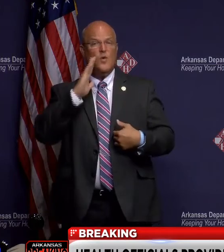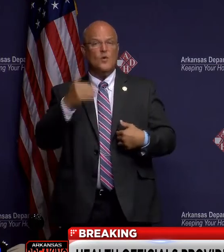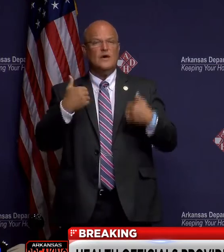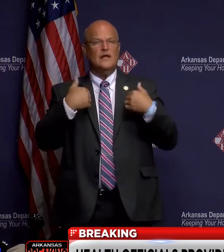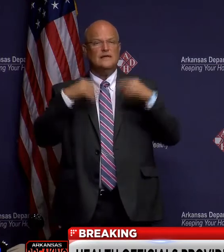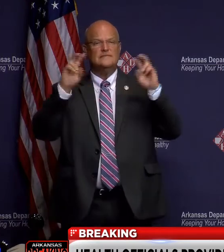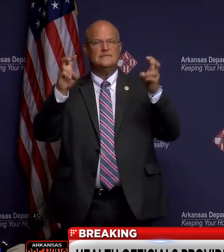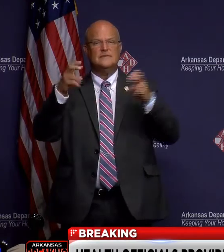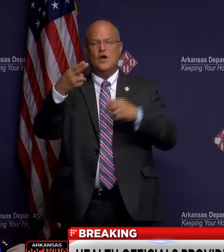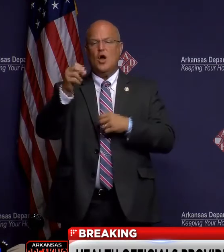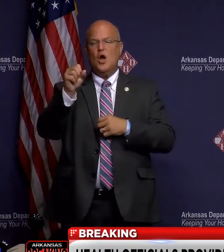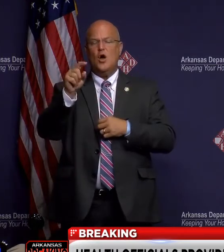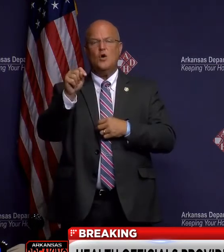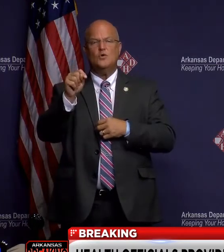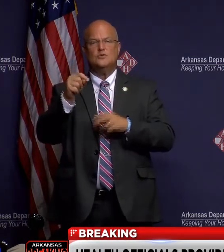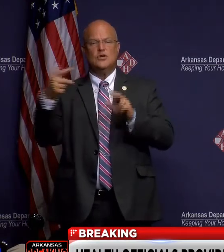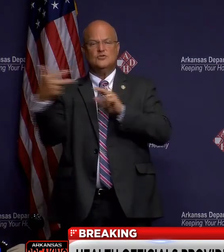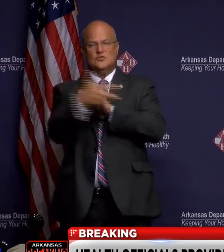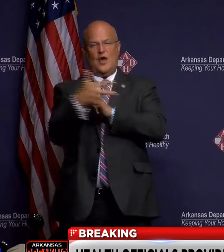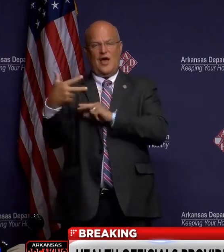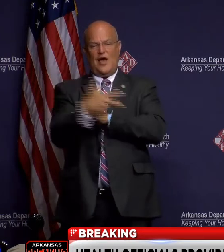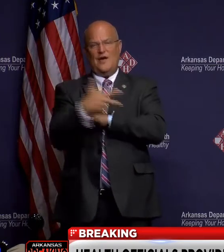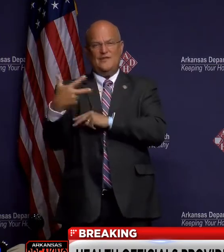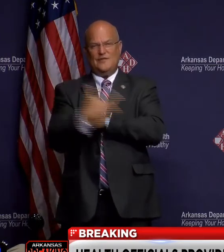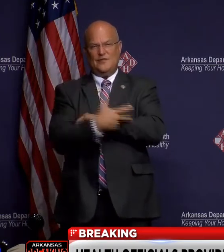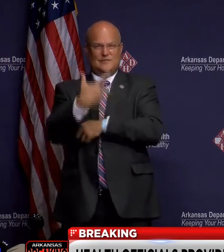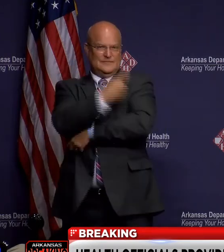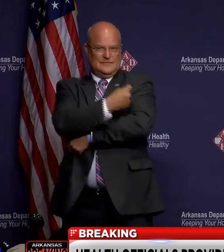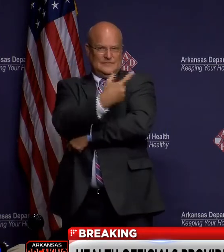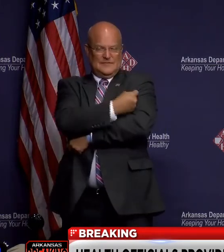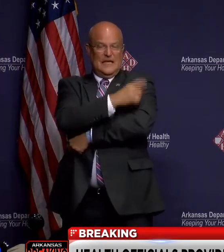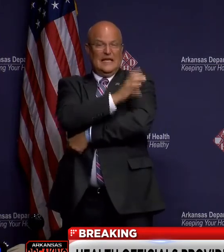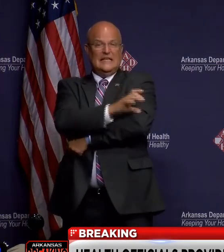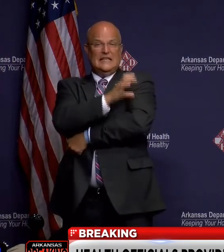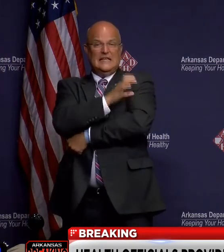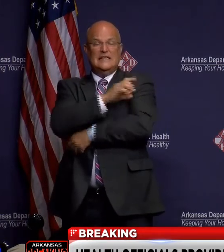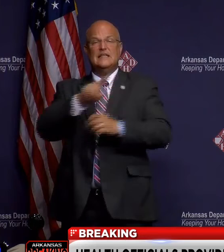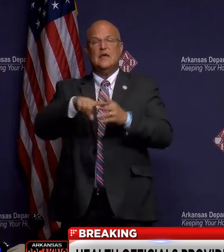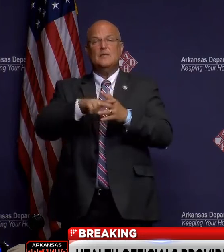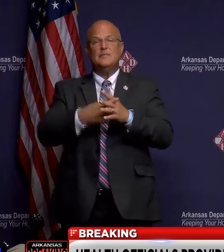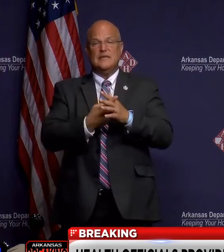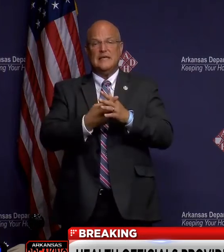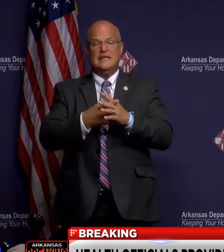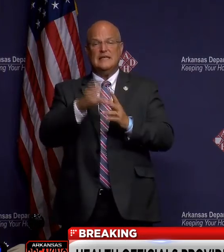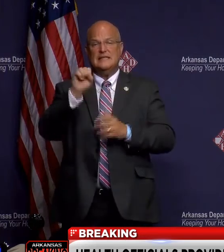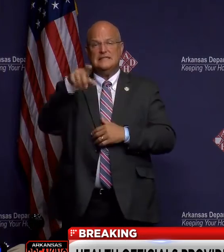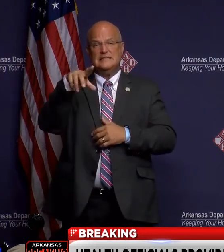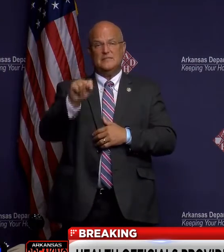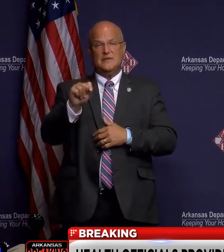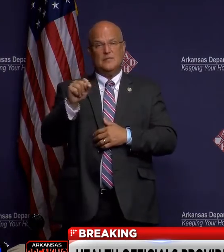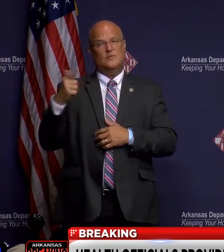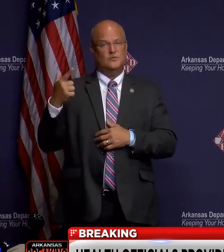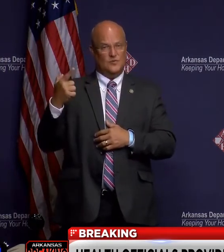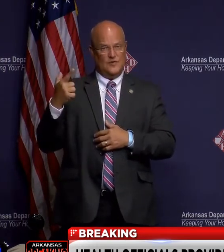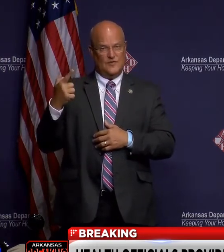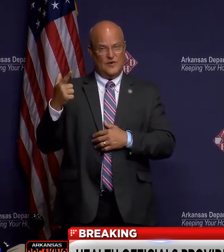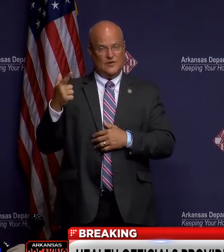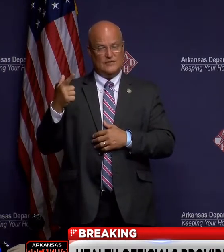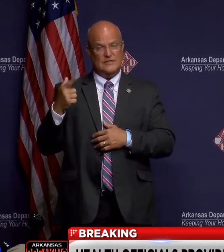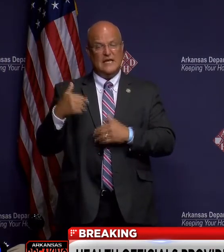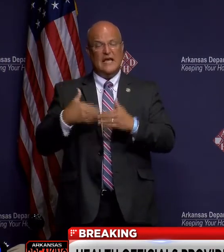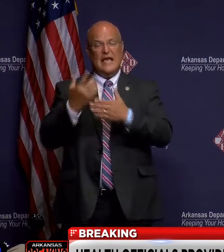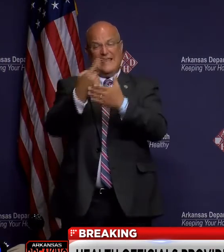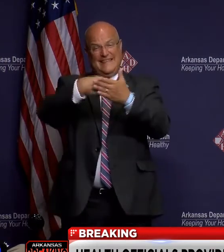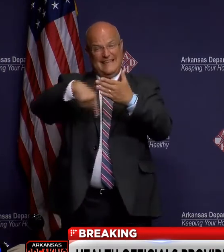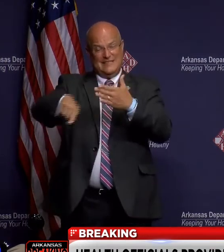host drive-through flu vaccination clinics beginning the week of September 21st. And then the